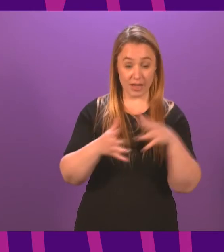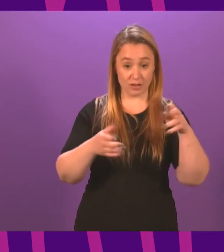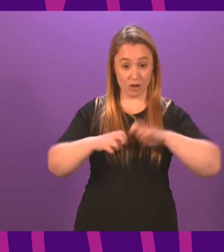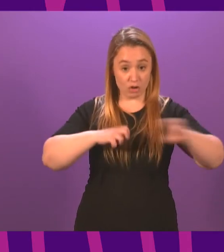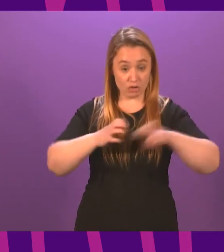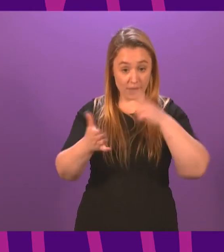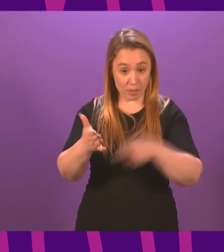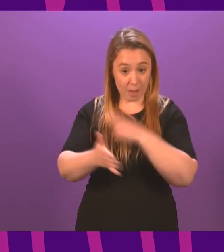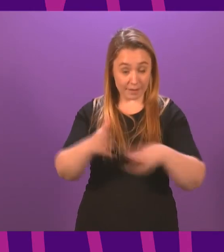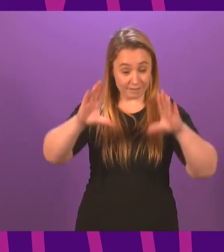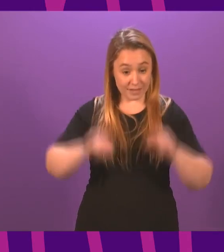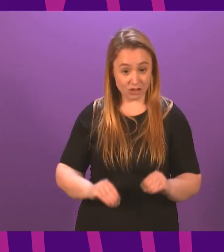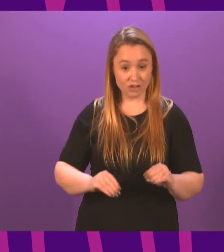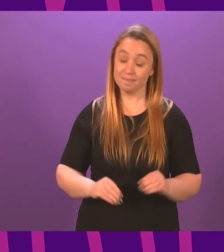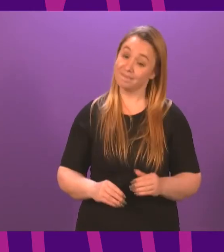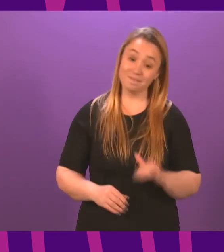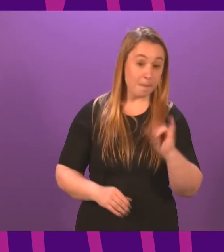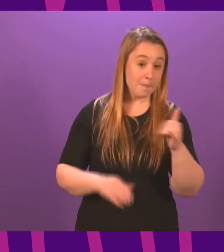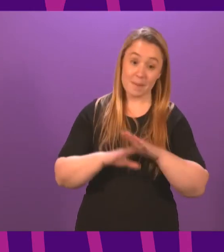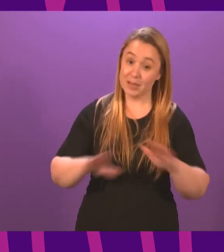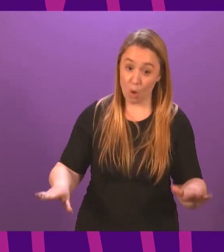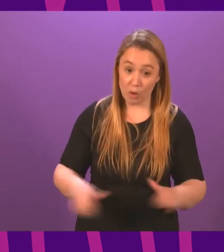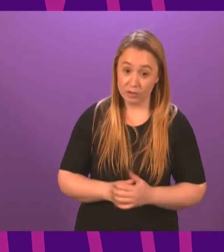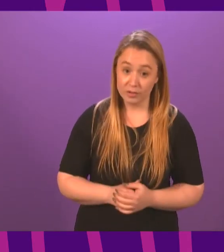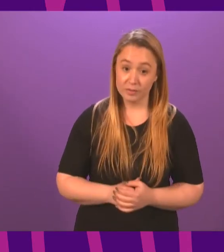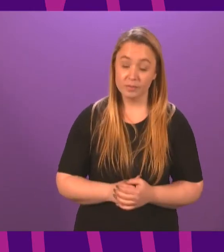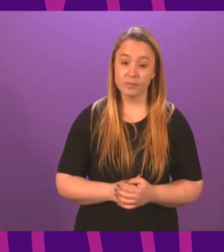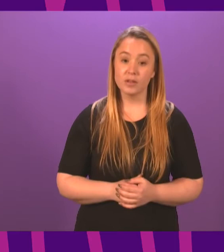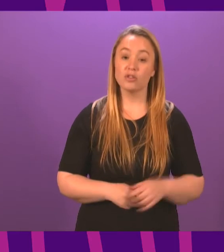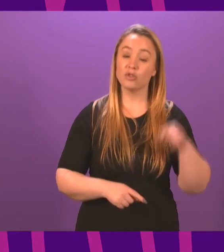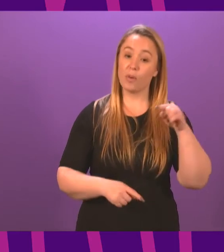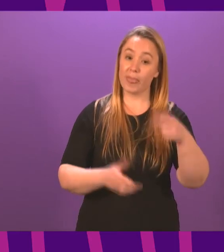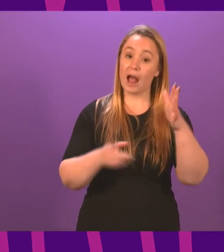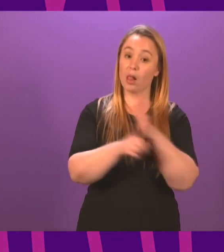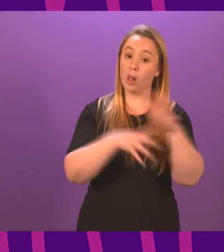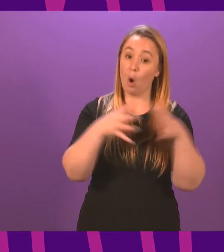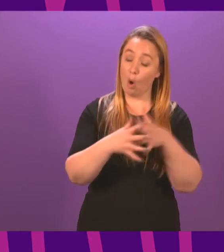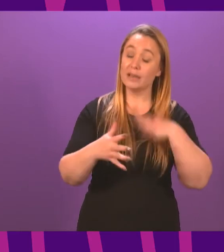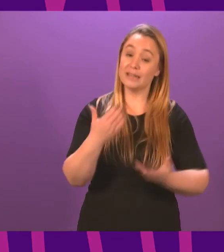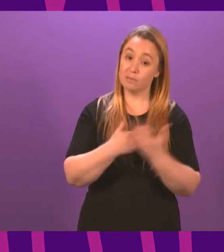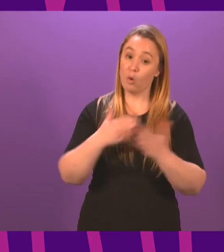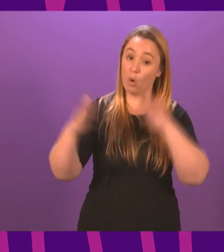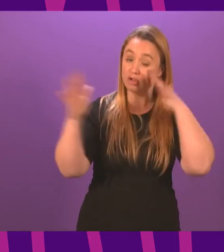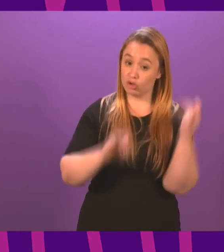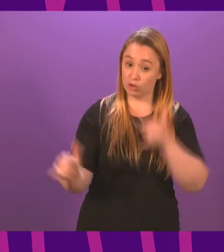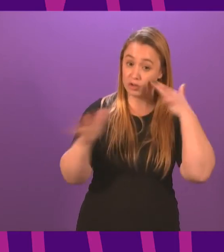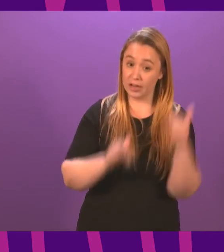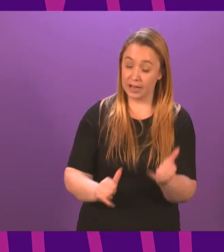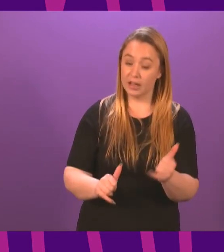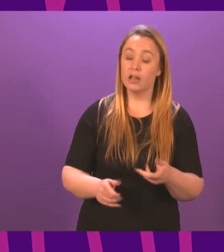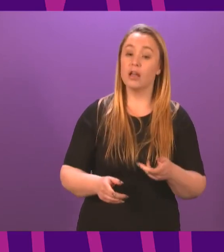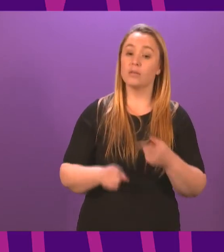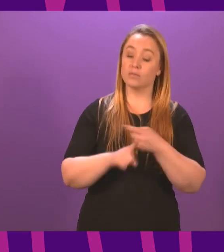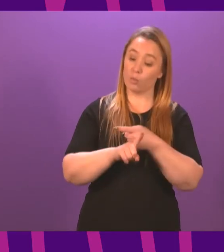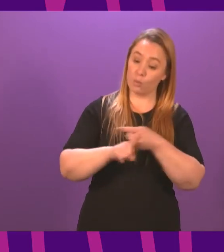The travel ban law is not a law that responsible parliamentarians should agree to without proper scrutiny. People should be treated like adults